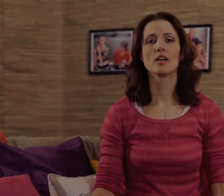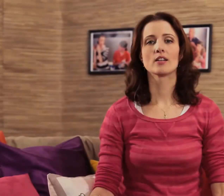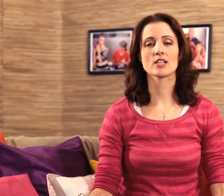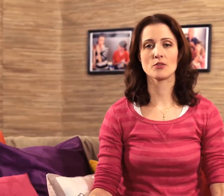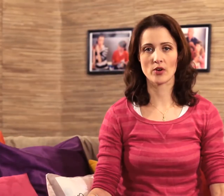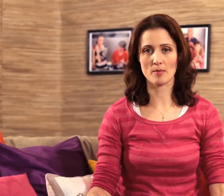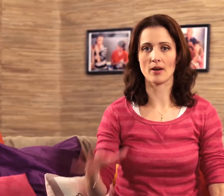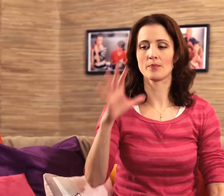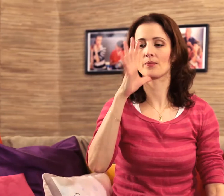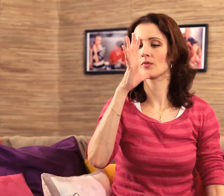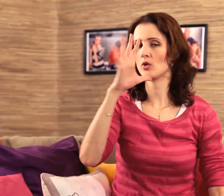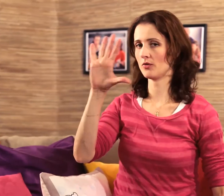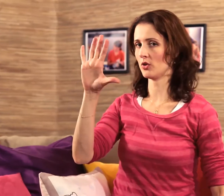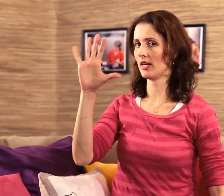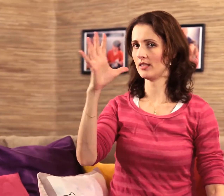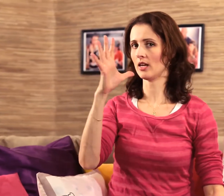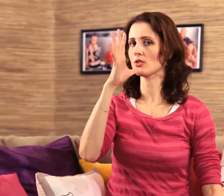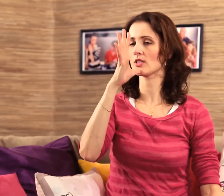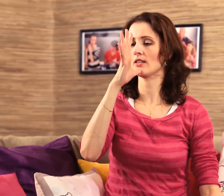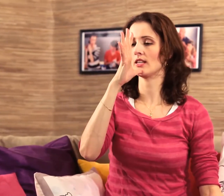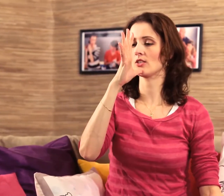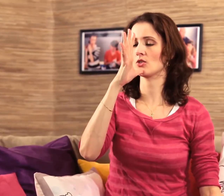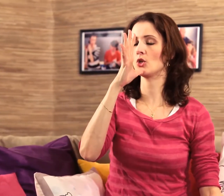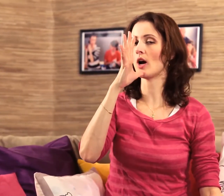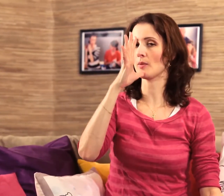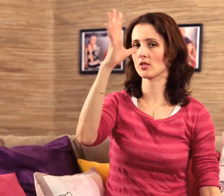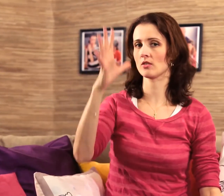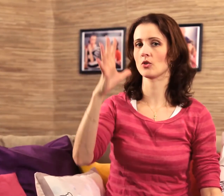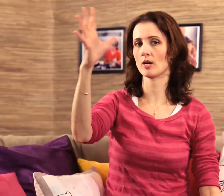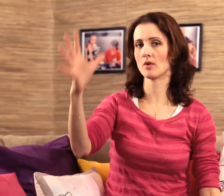The sign for grandma. You have your hand out, and then it's 2 hops. Grandma.